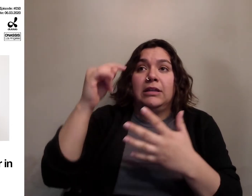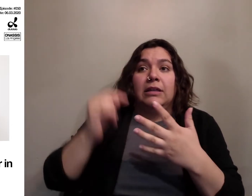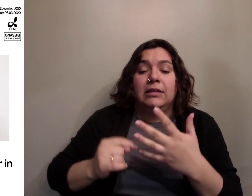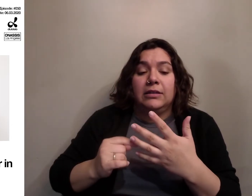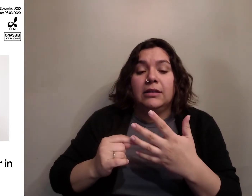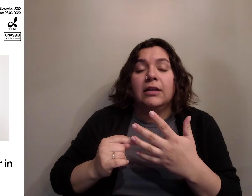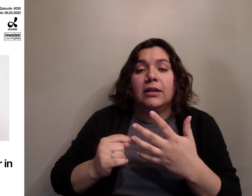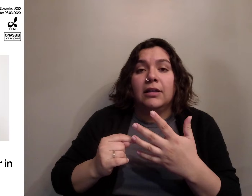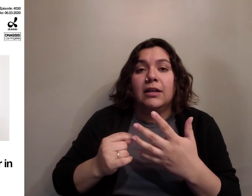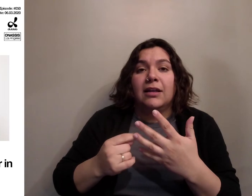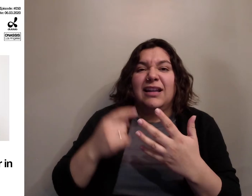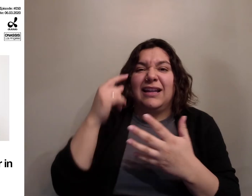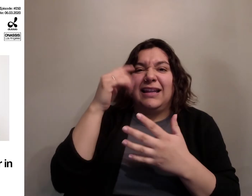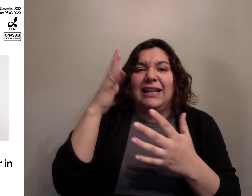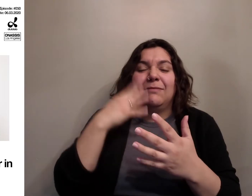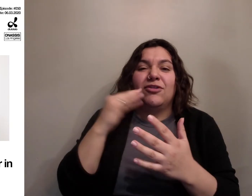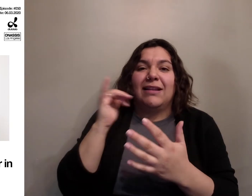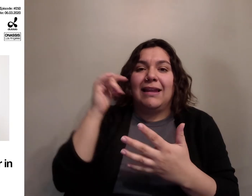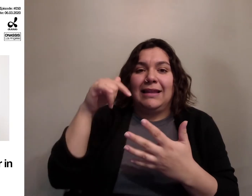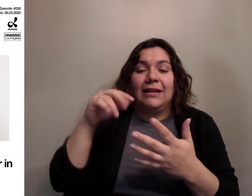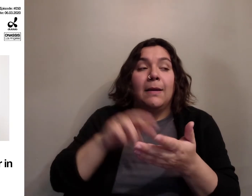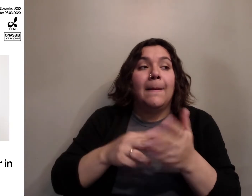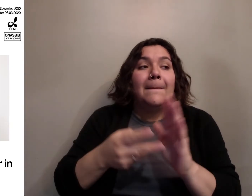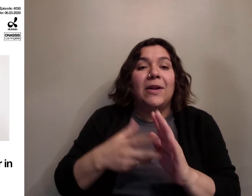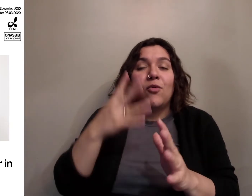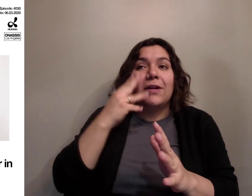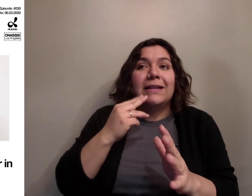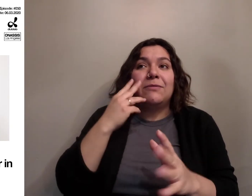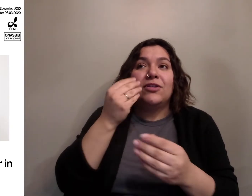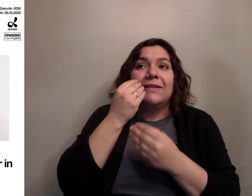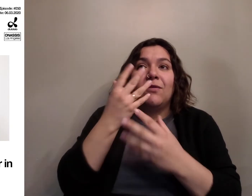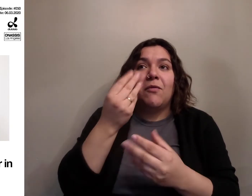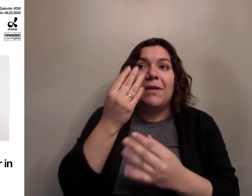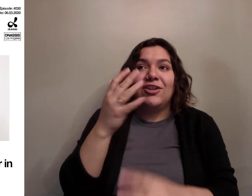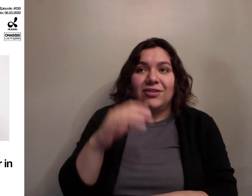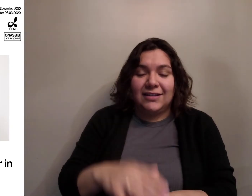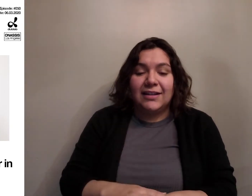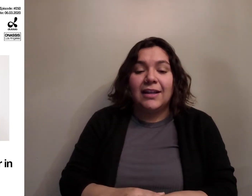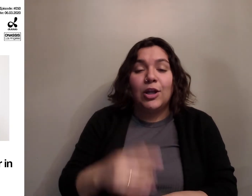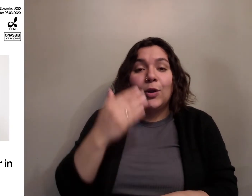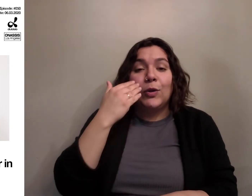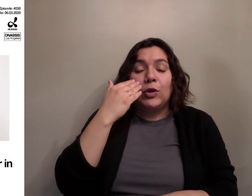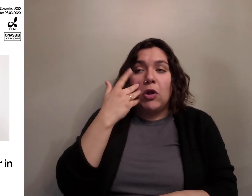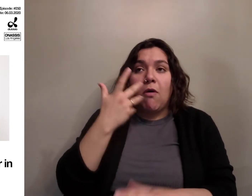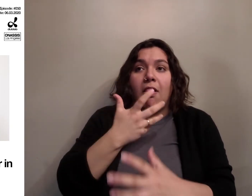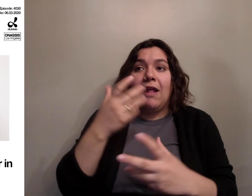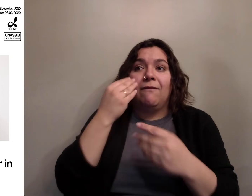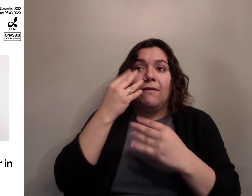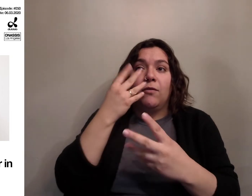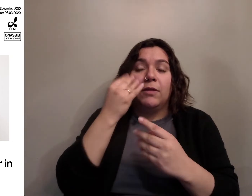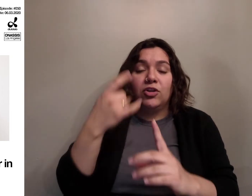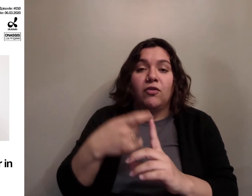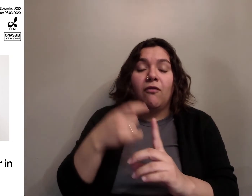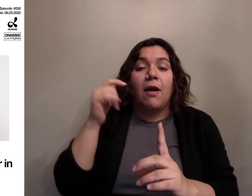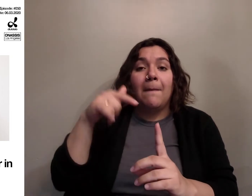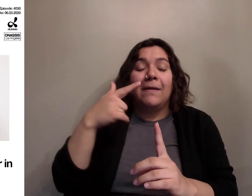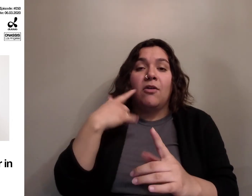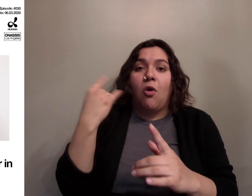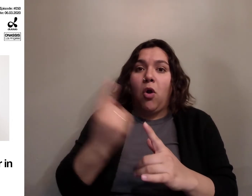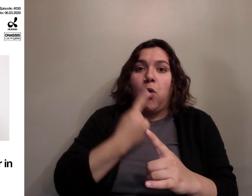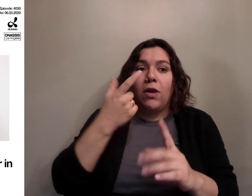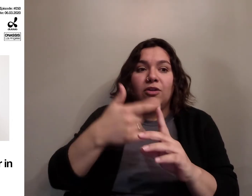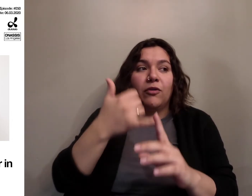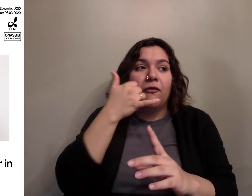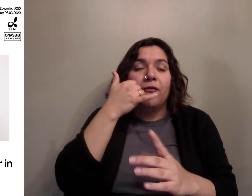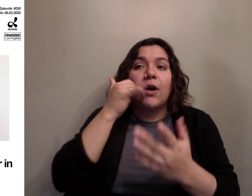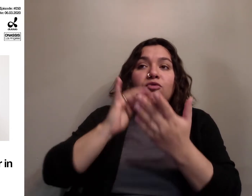no generation prior to us has experienced these experiences in this way. So we are experiencing information and we're